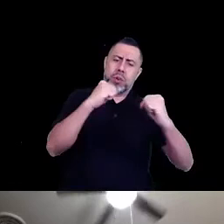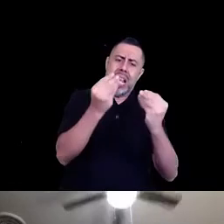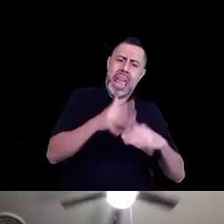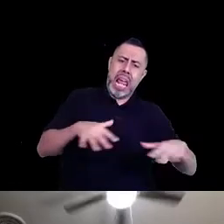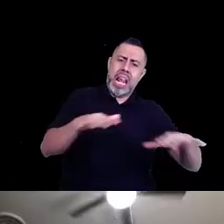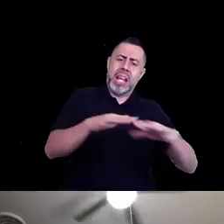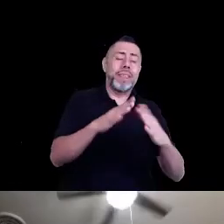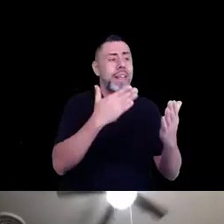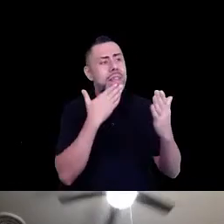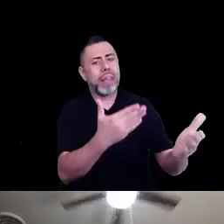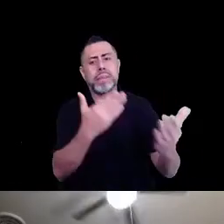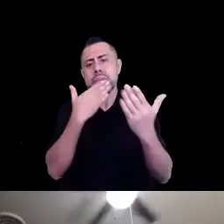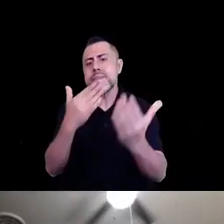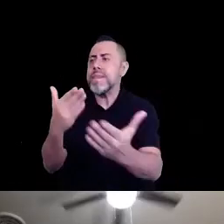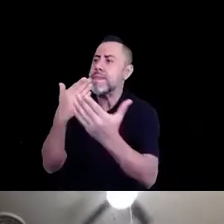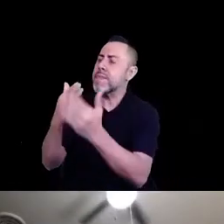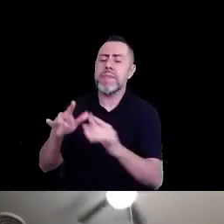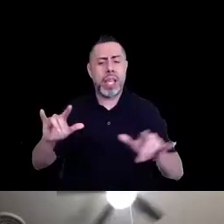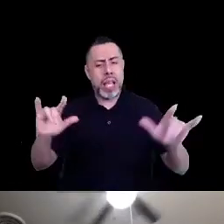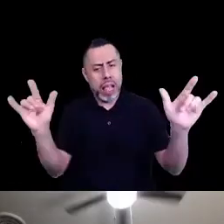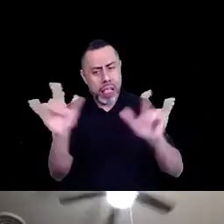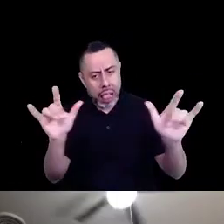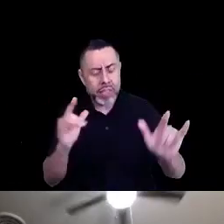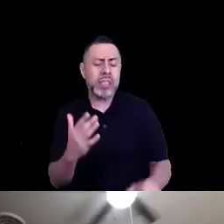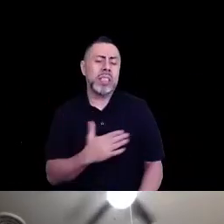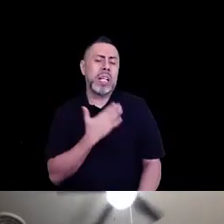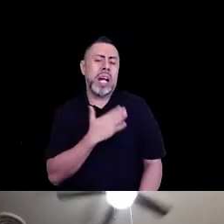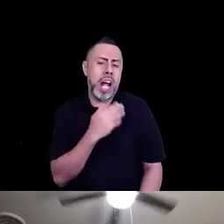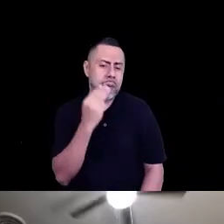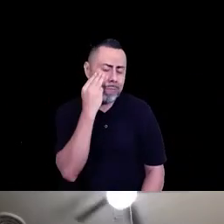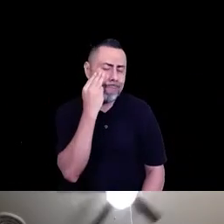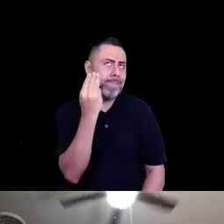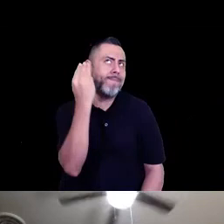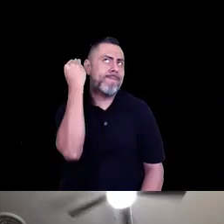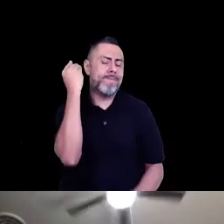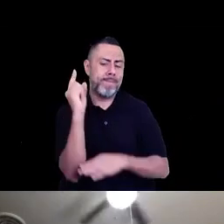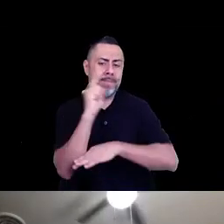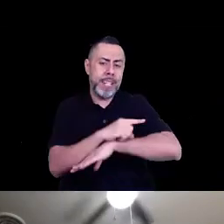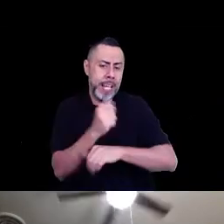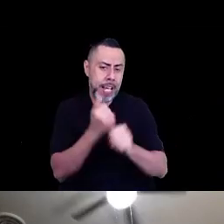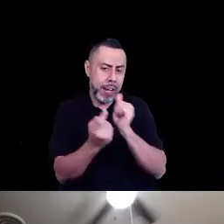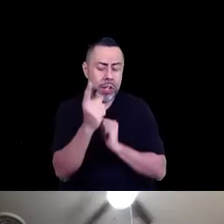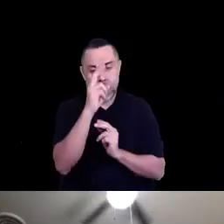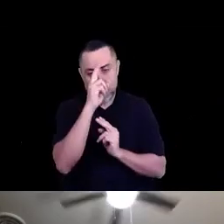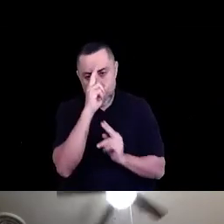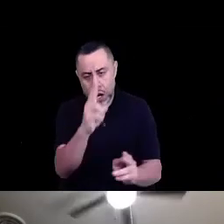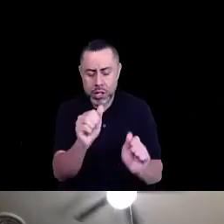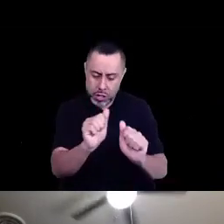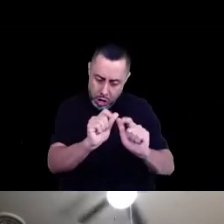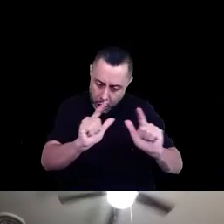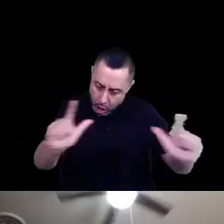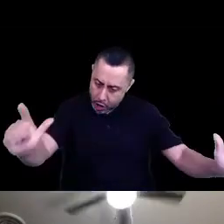much. We love you, and happy Memorial Day, everybody, and honoring every veteran. Thank them for